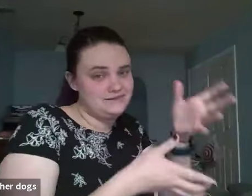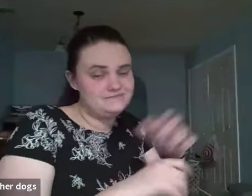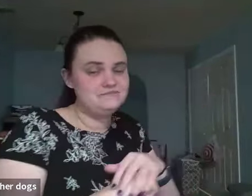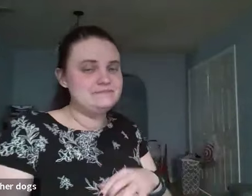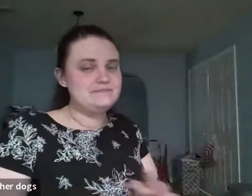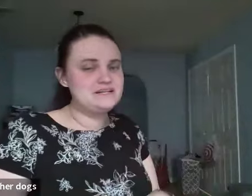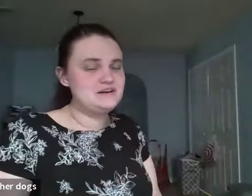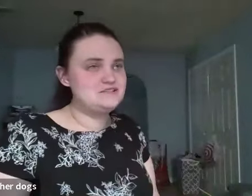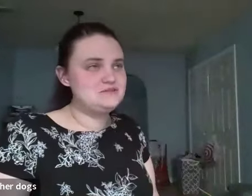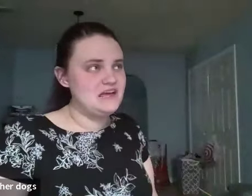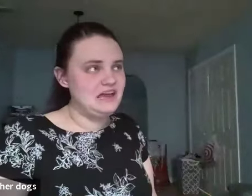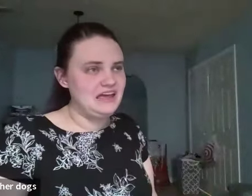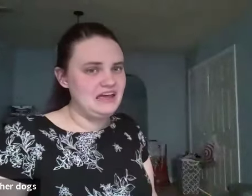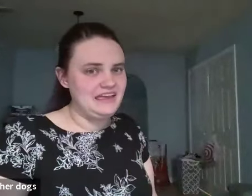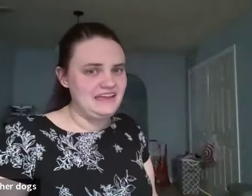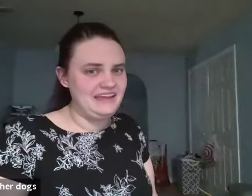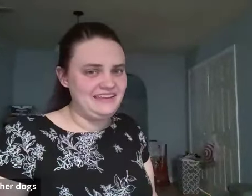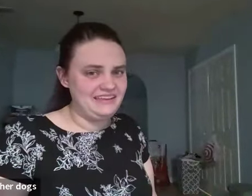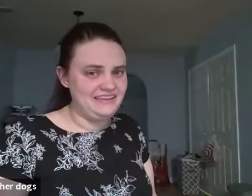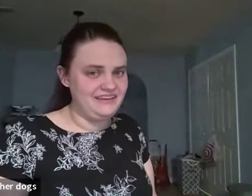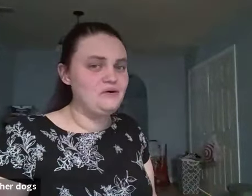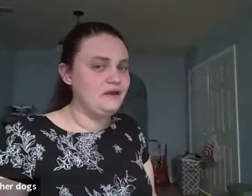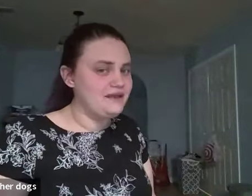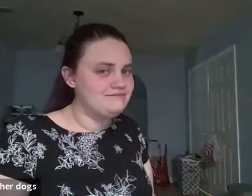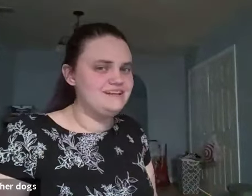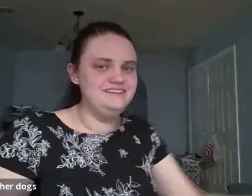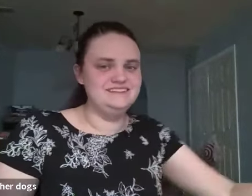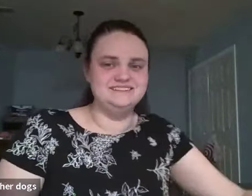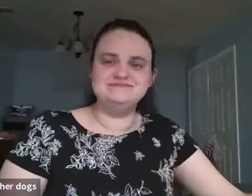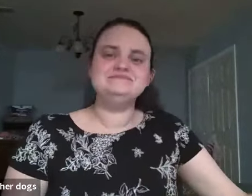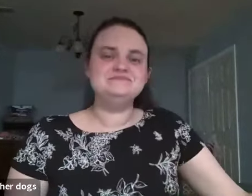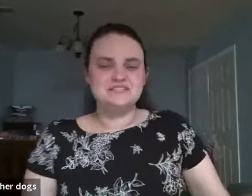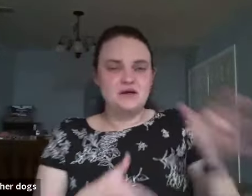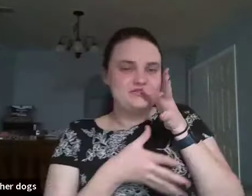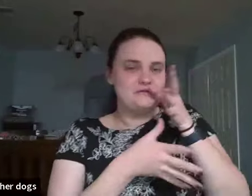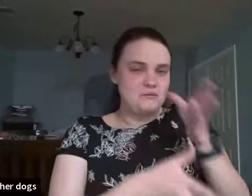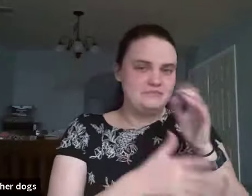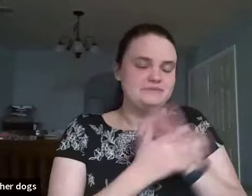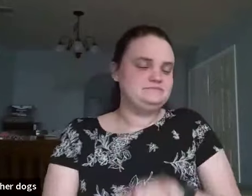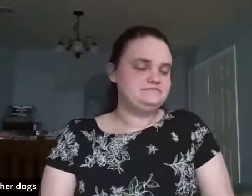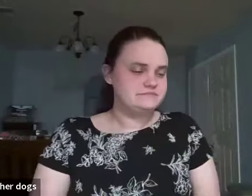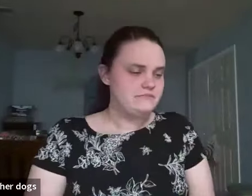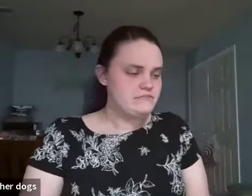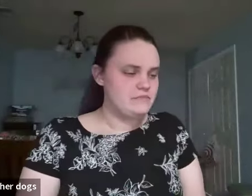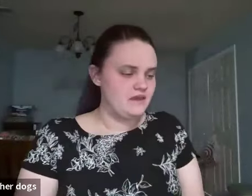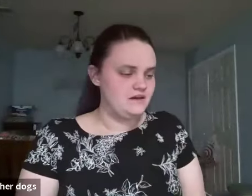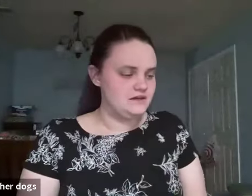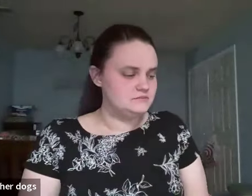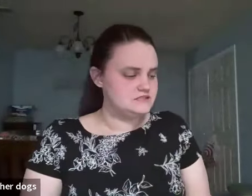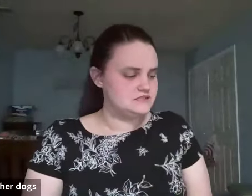mean, but it also is like, okay. So throw up. Let's see